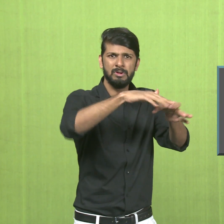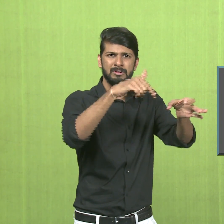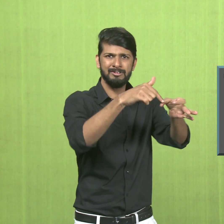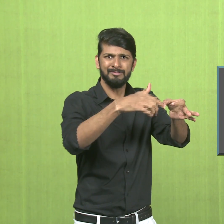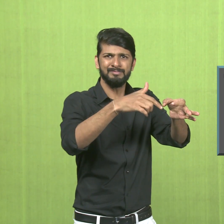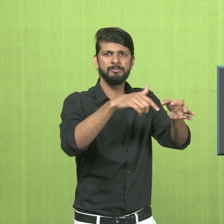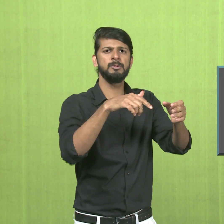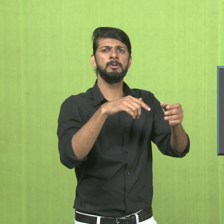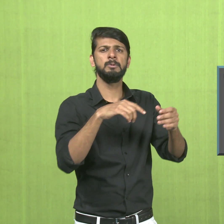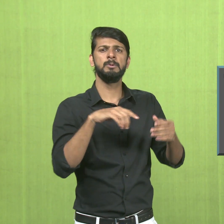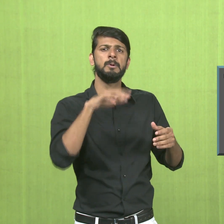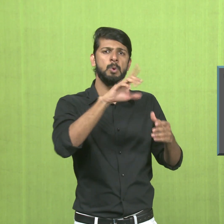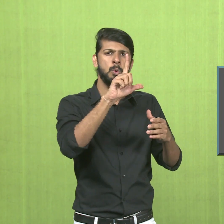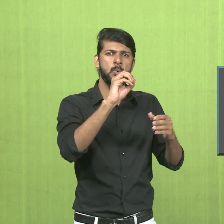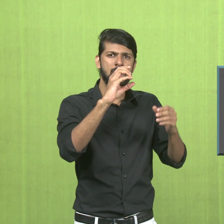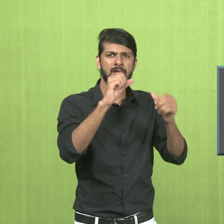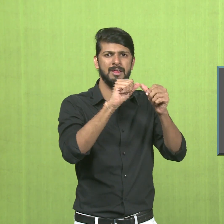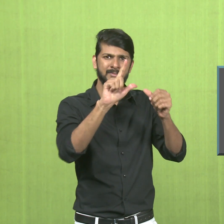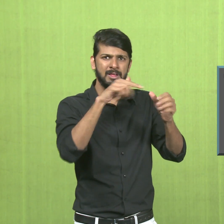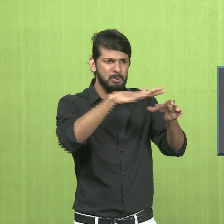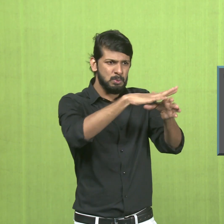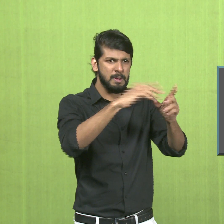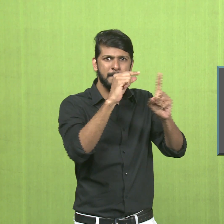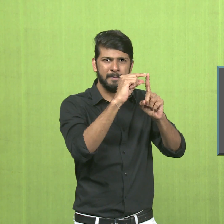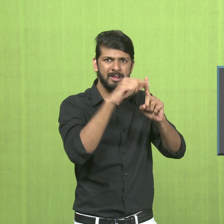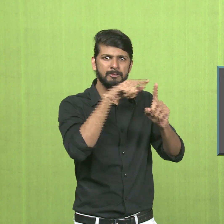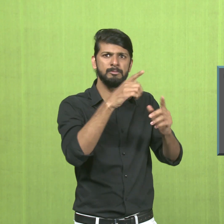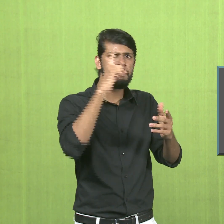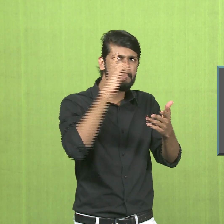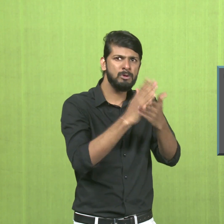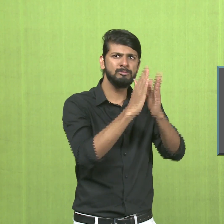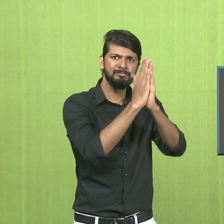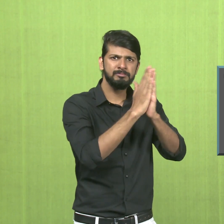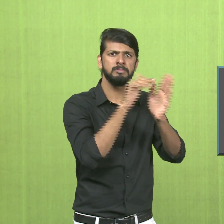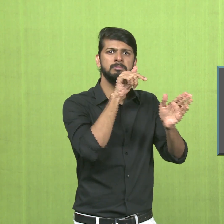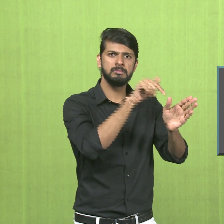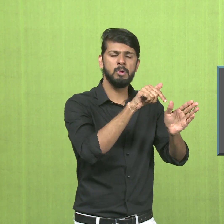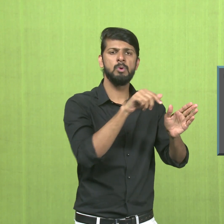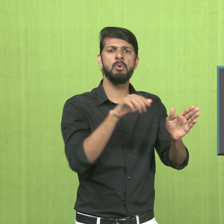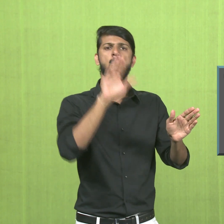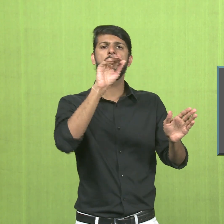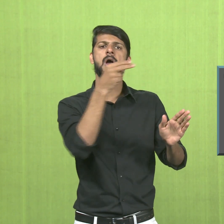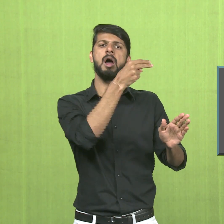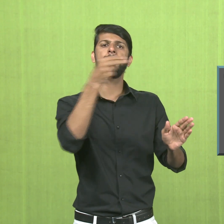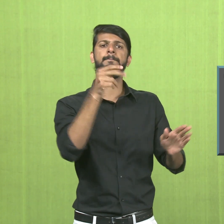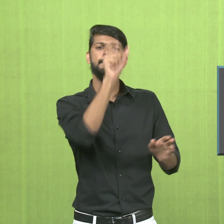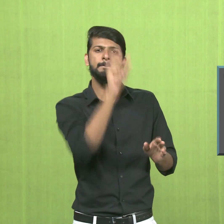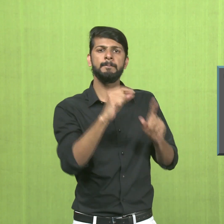These local communities make these paintings to appease the local